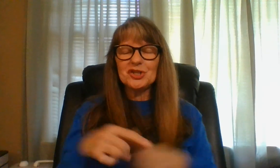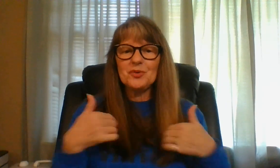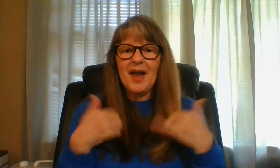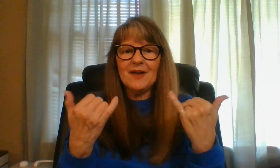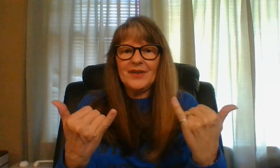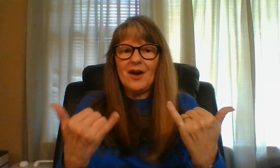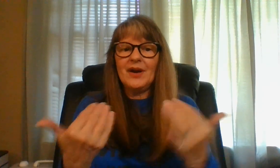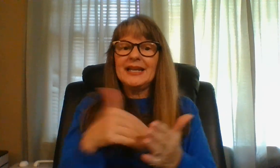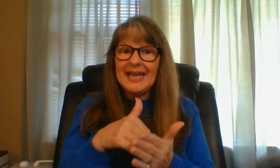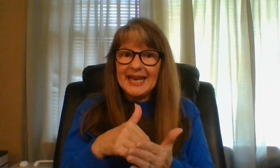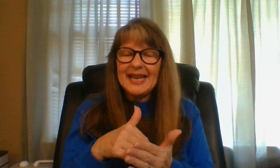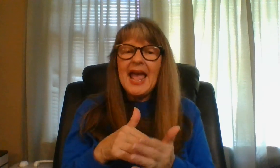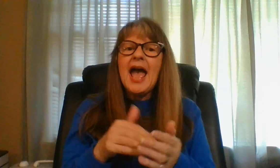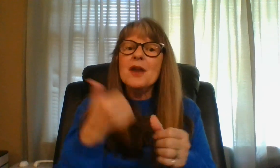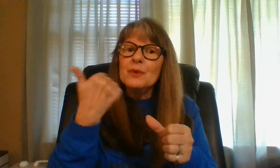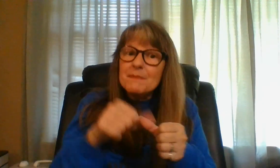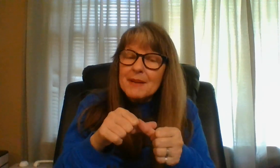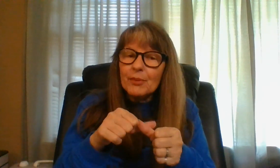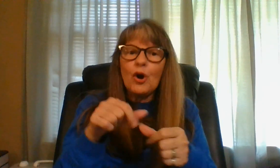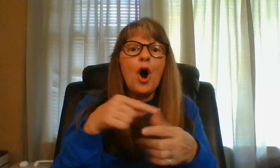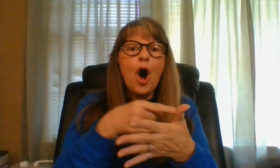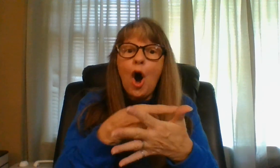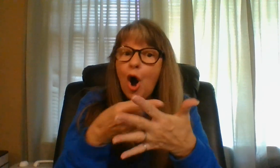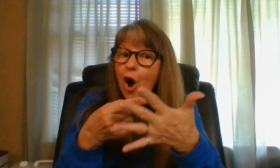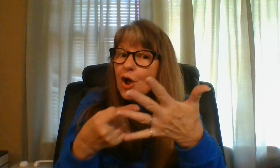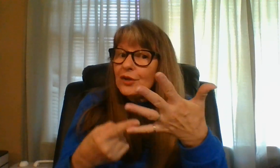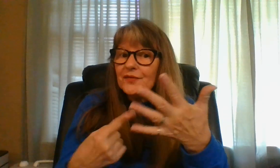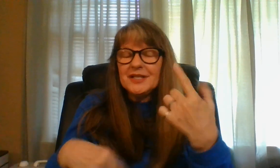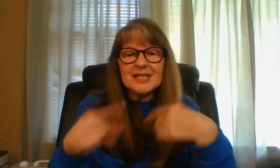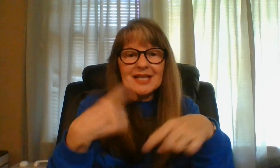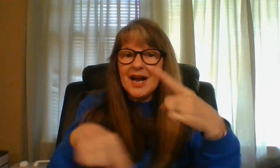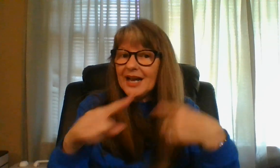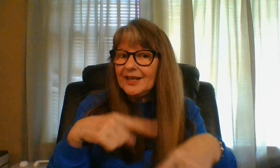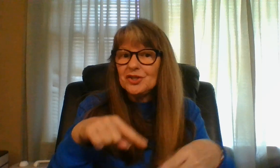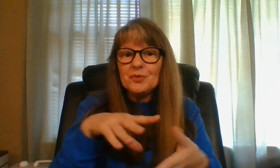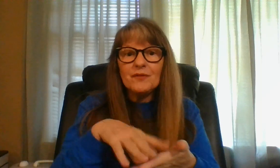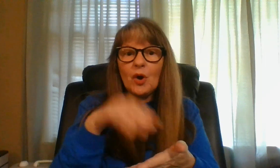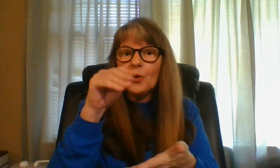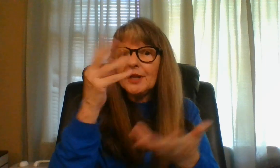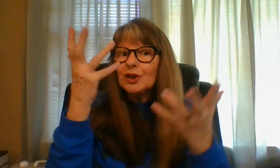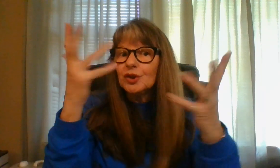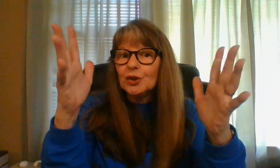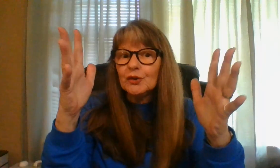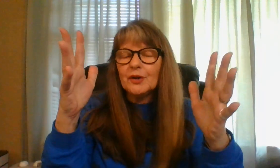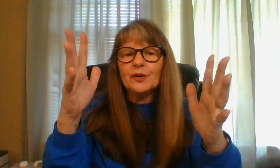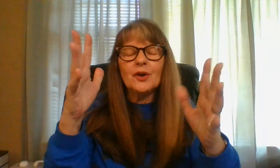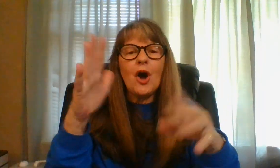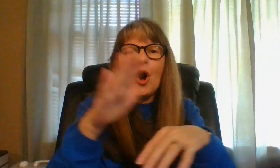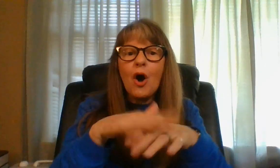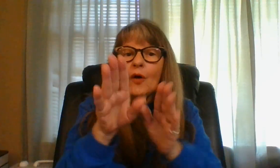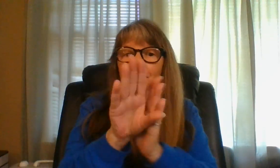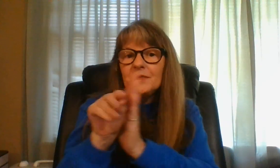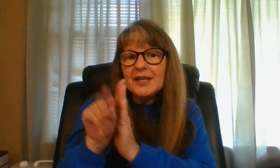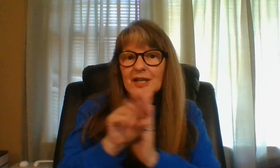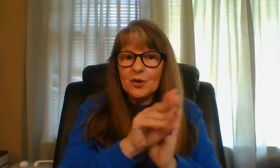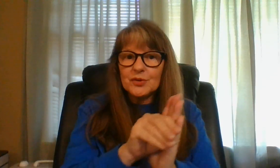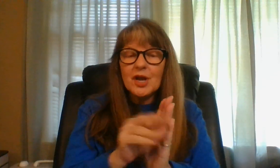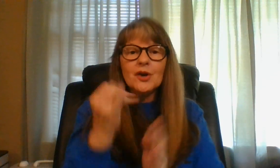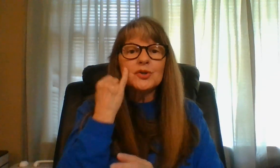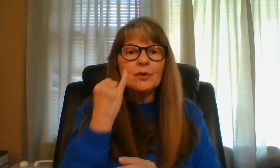you have now again. And remember, all of these signs you have already learned. They're in all the videos. So if